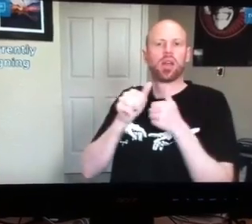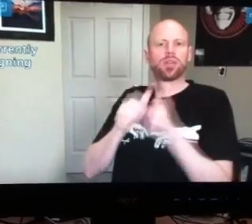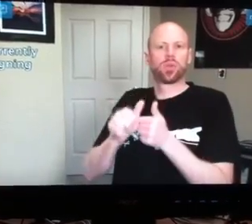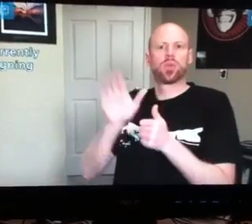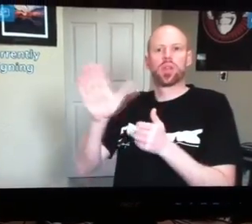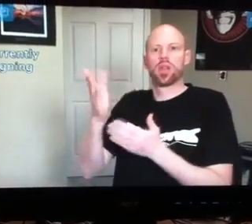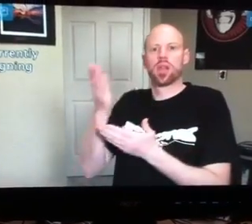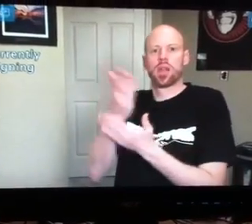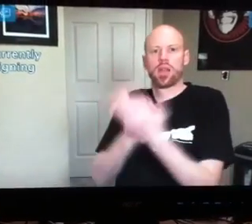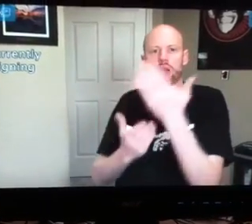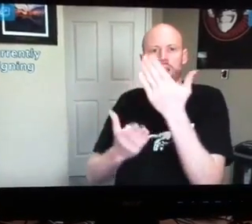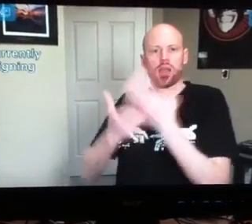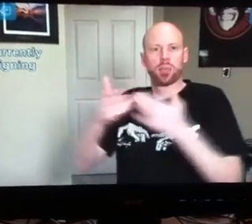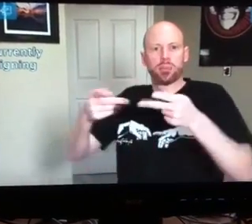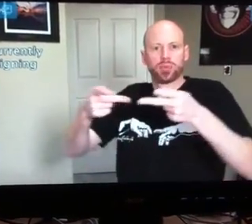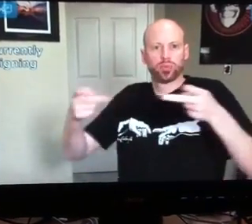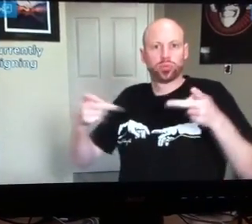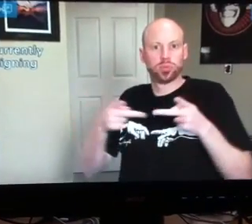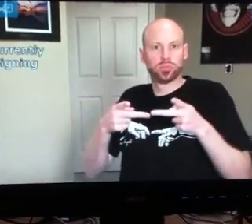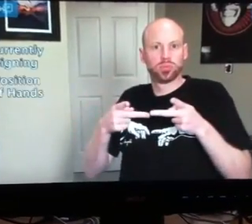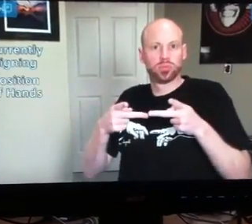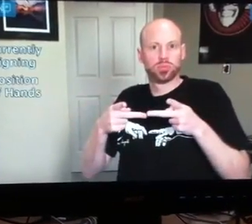So now the signer